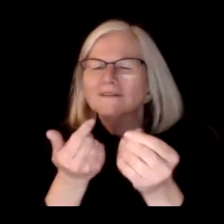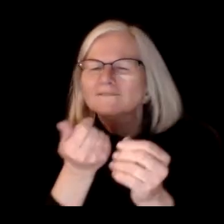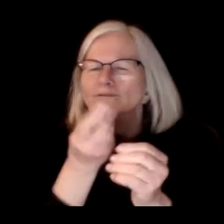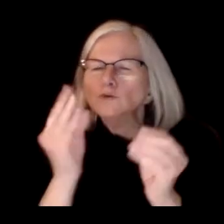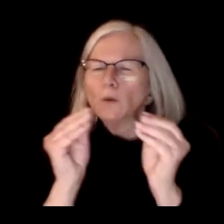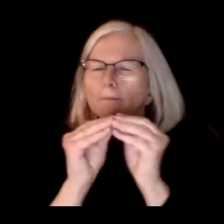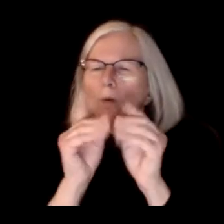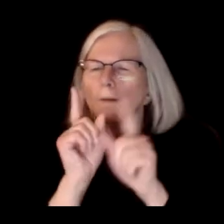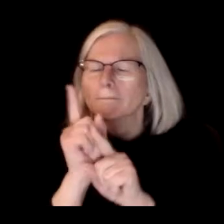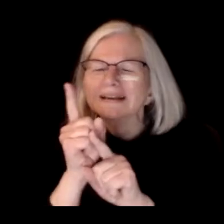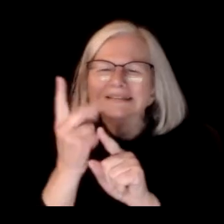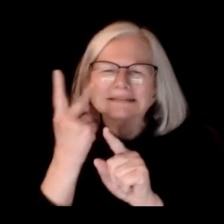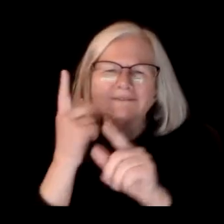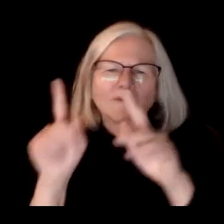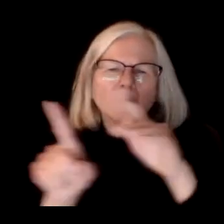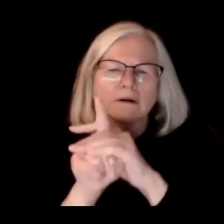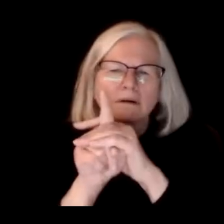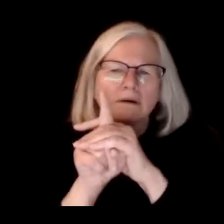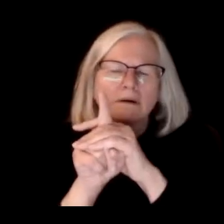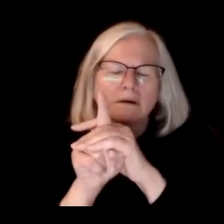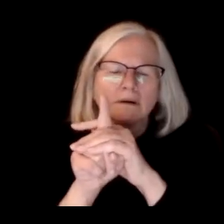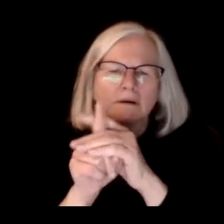queue.